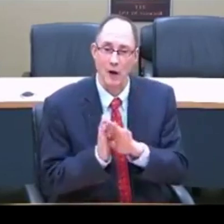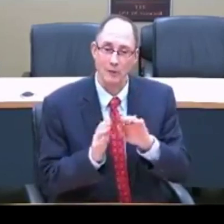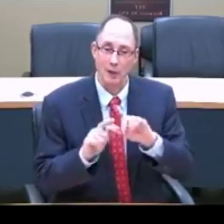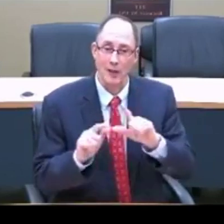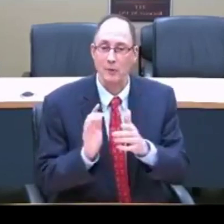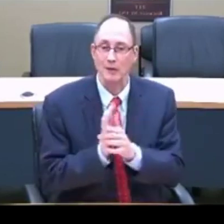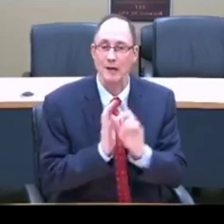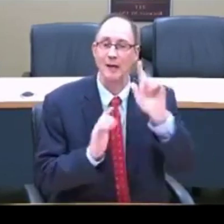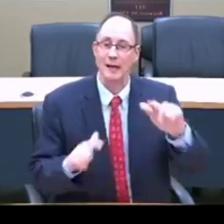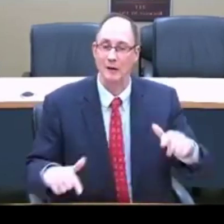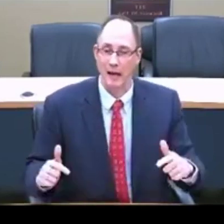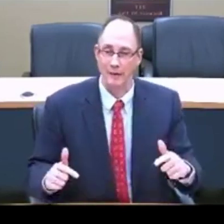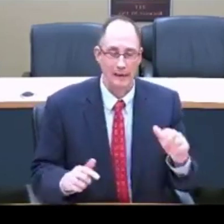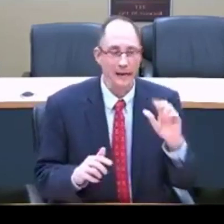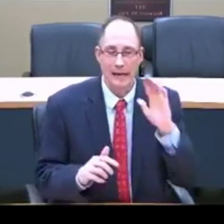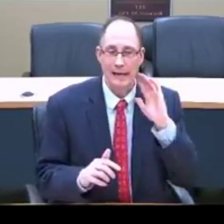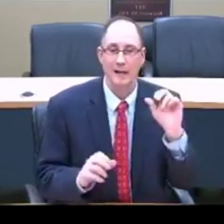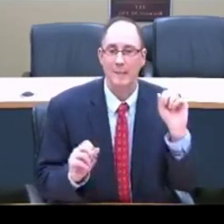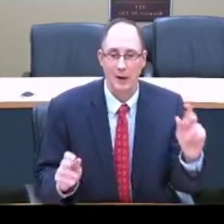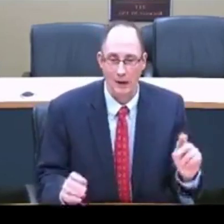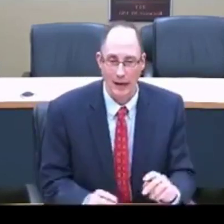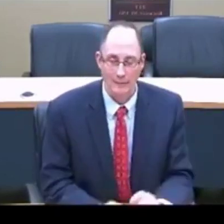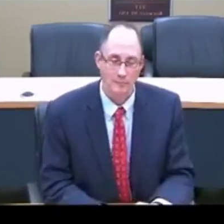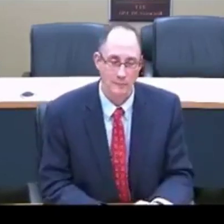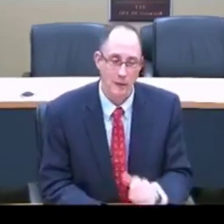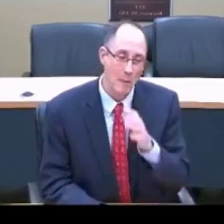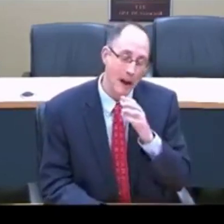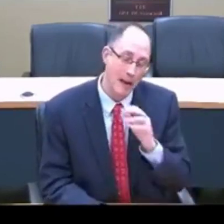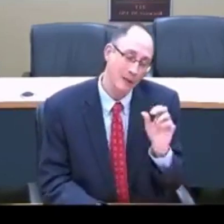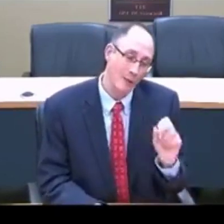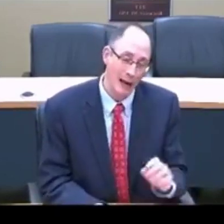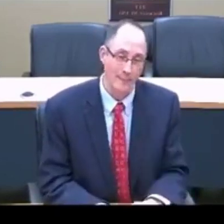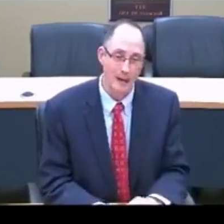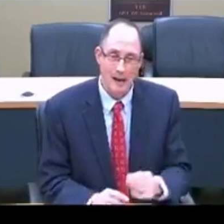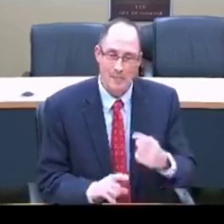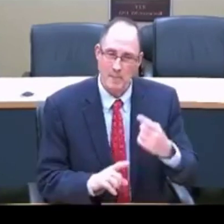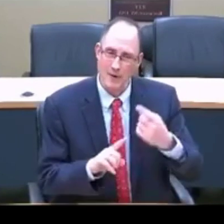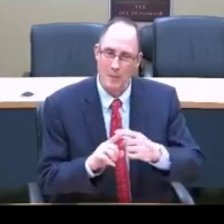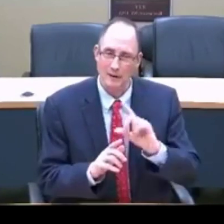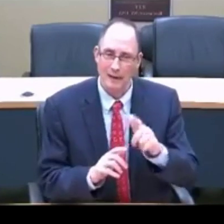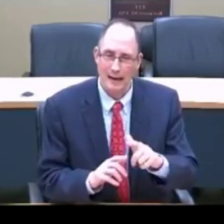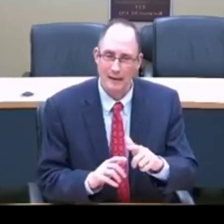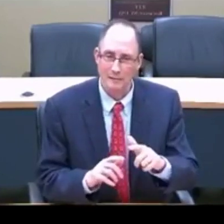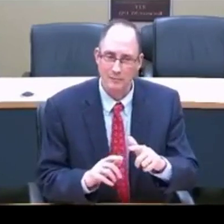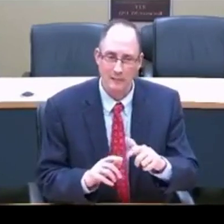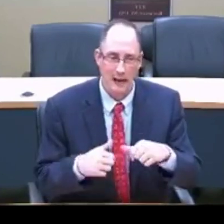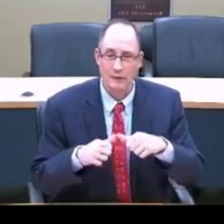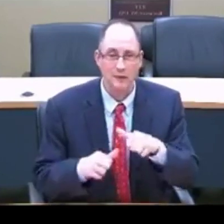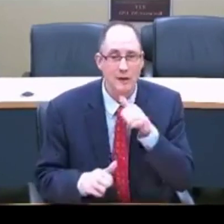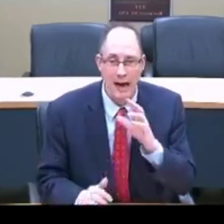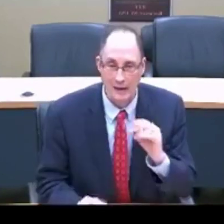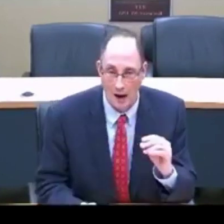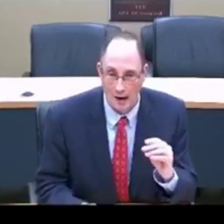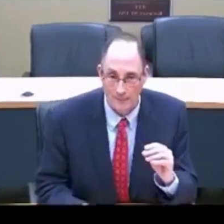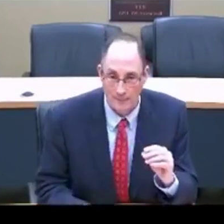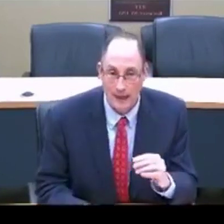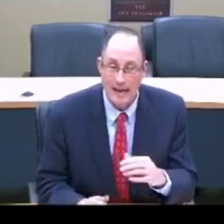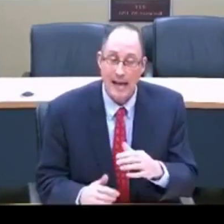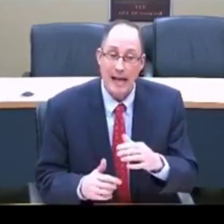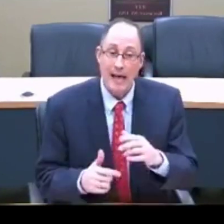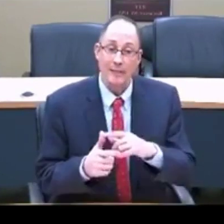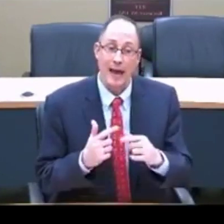developmental language skill later in life. He's going to be okay. My mom said, okay. Maybe a month later, I'm still not talking.